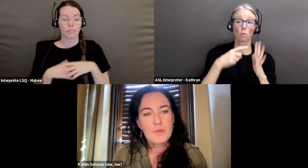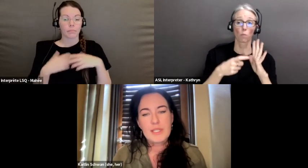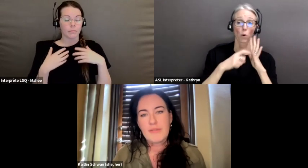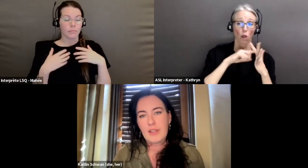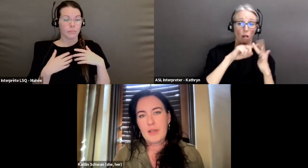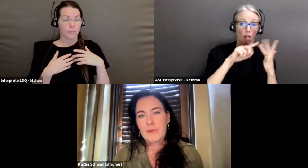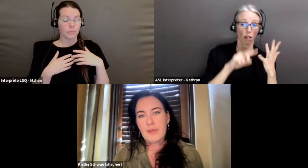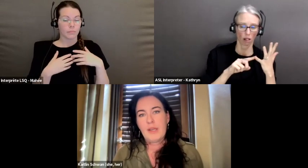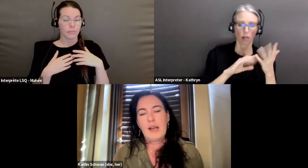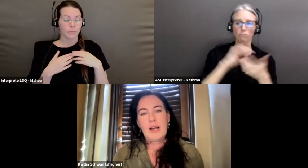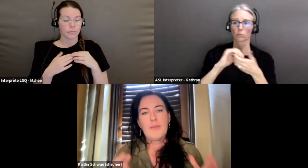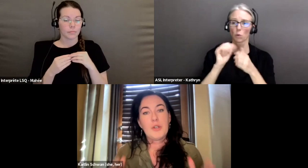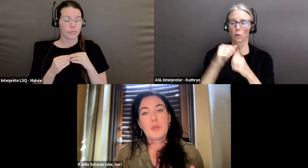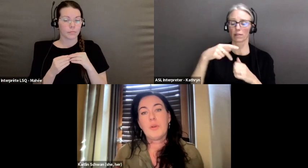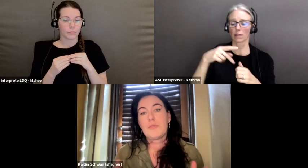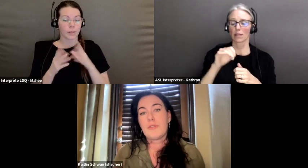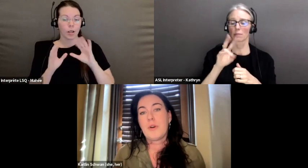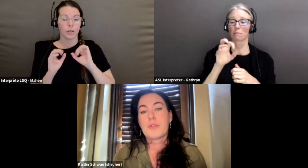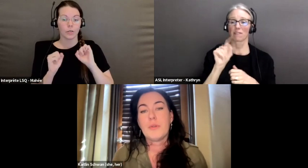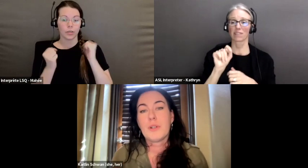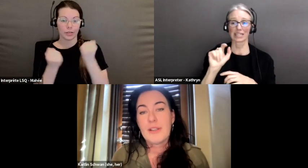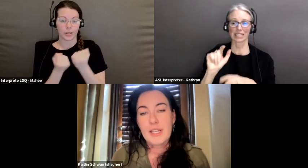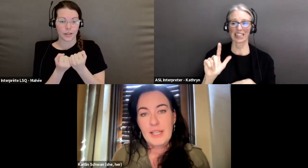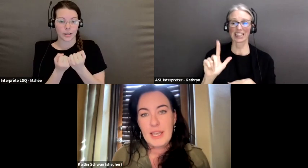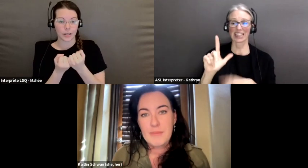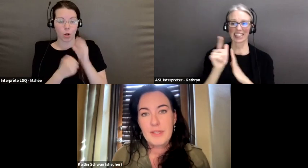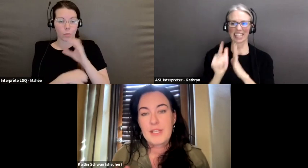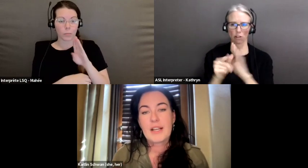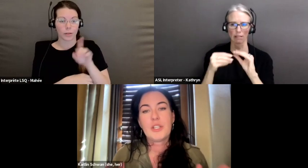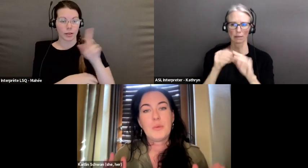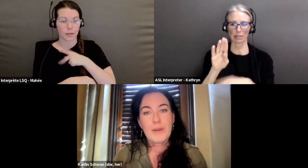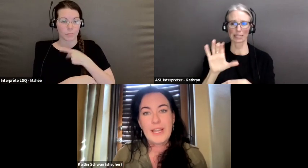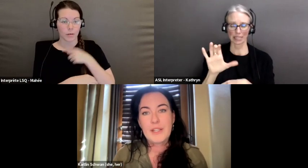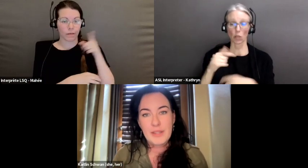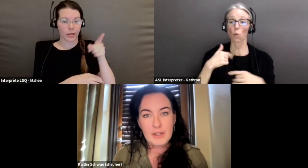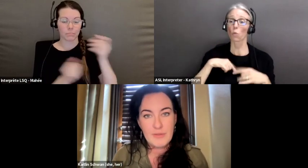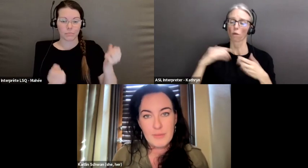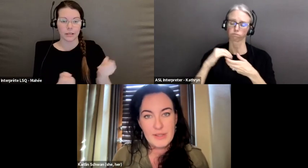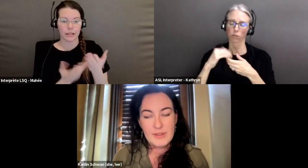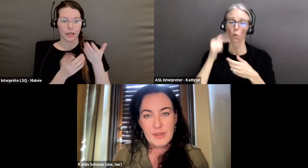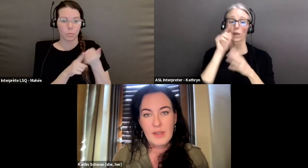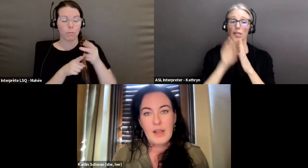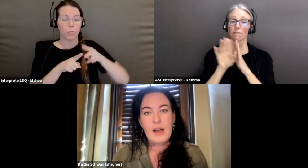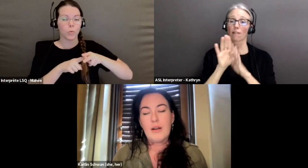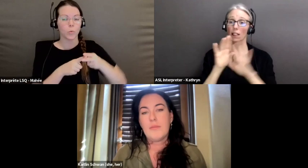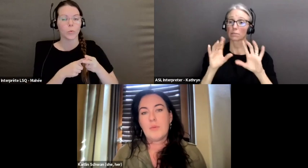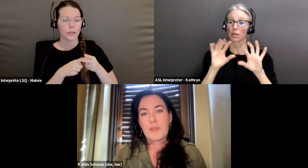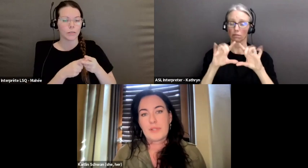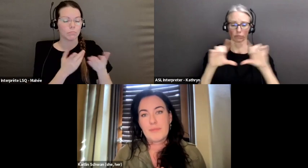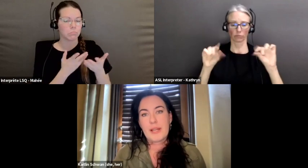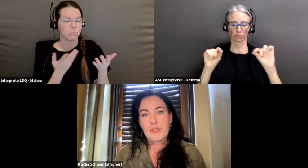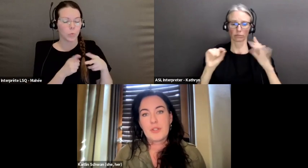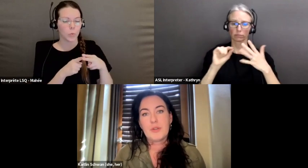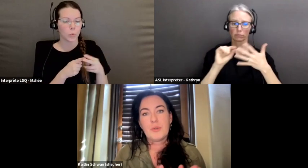BC, was develop a tool for folks who are living in encampments to actually rate their governments